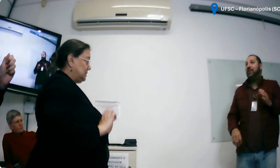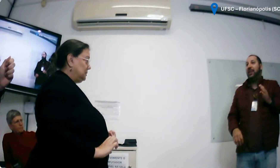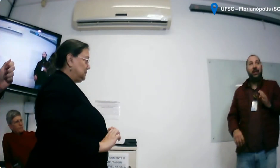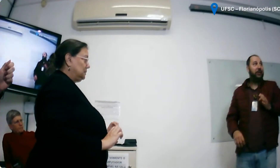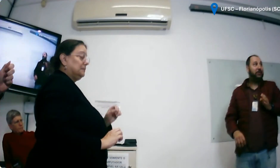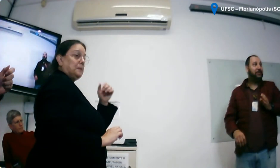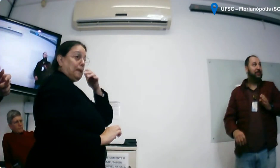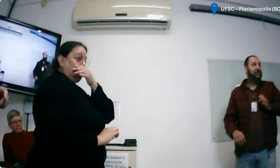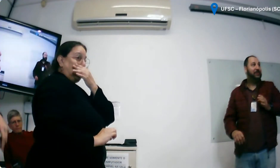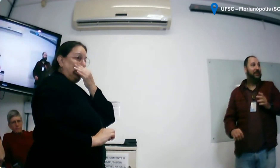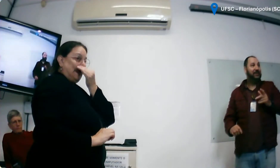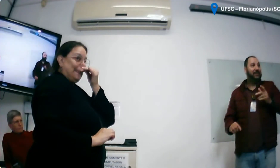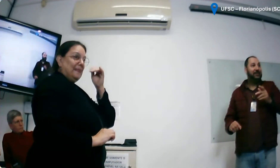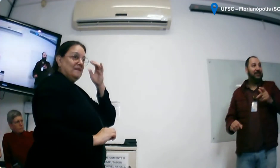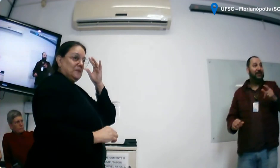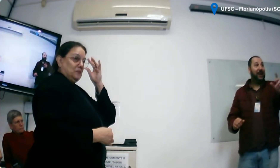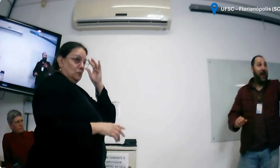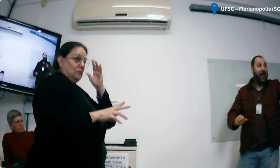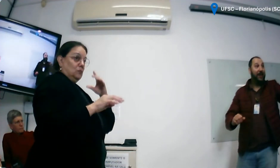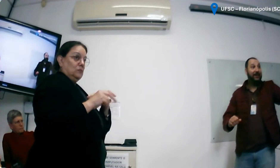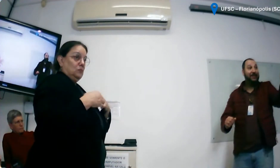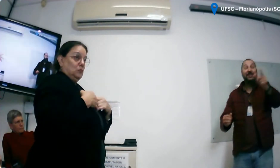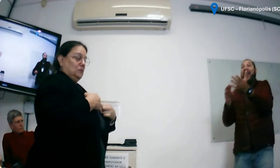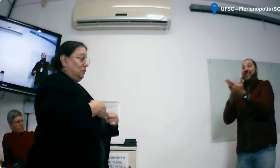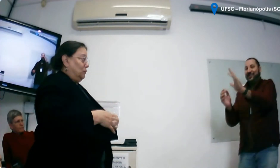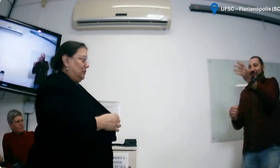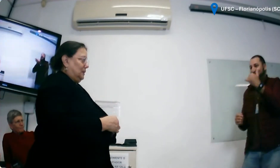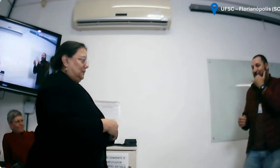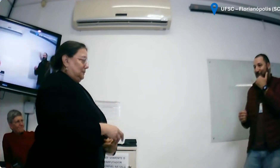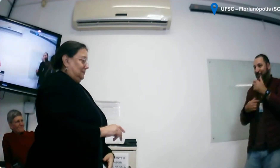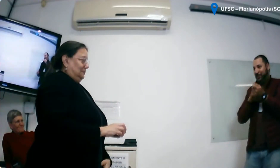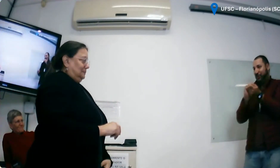talking, yeah.